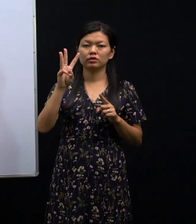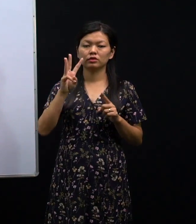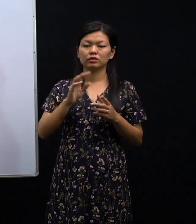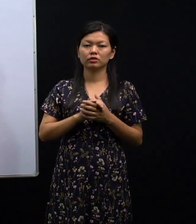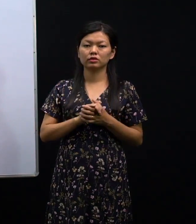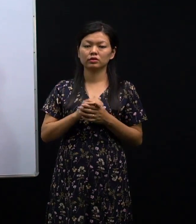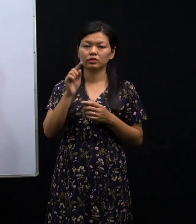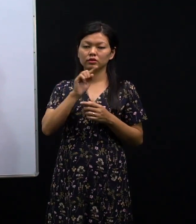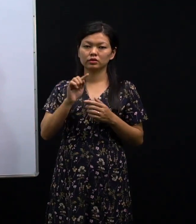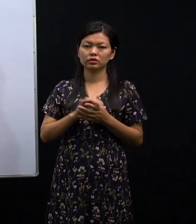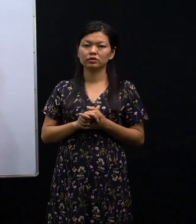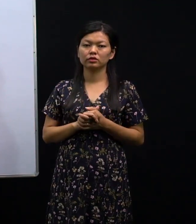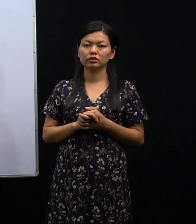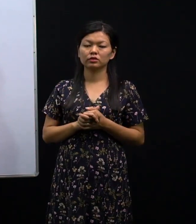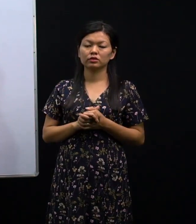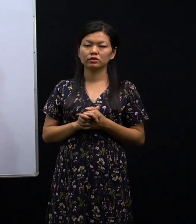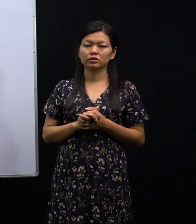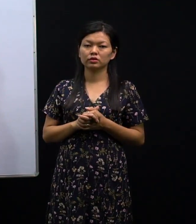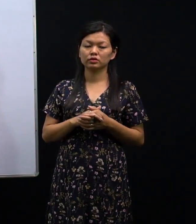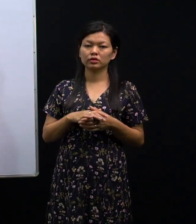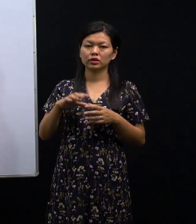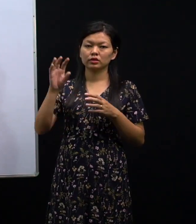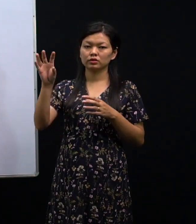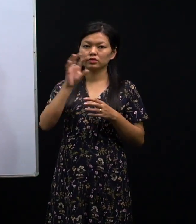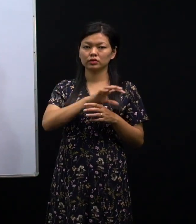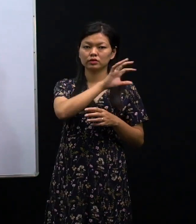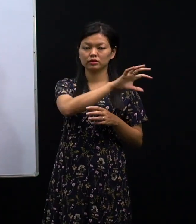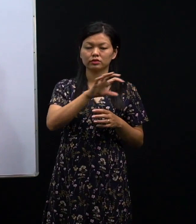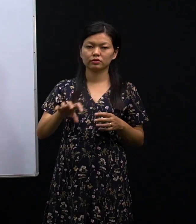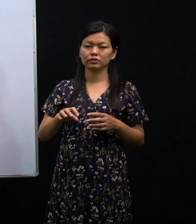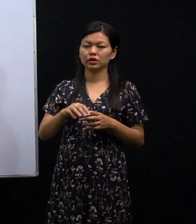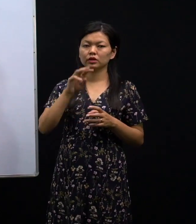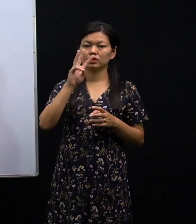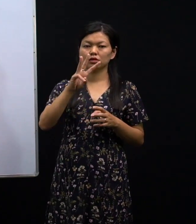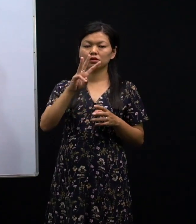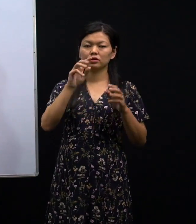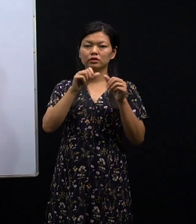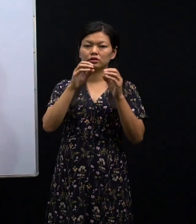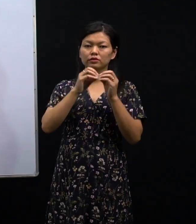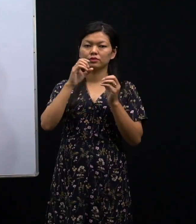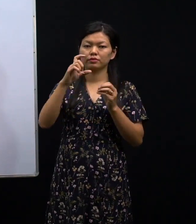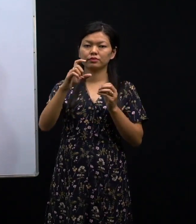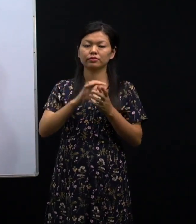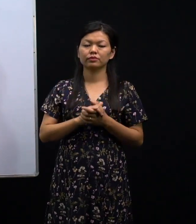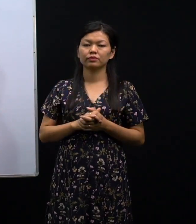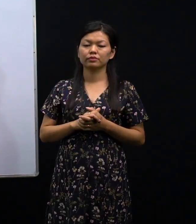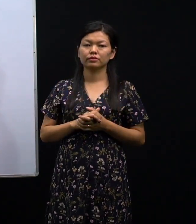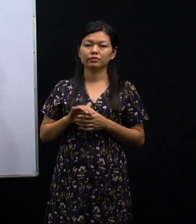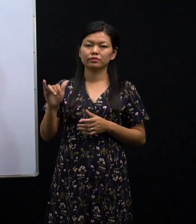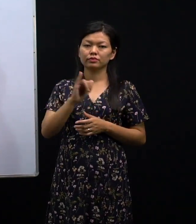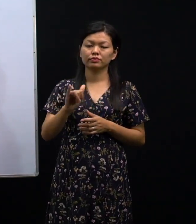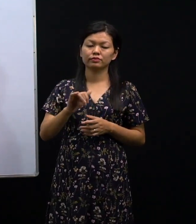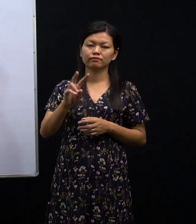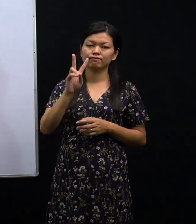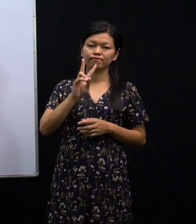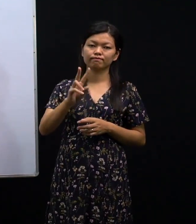cube is equal to, this will go that side, 3ABC. See, this is very